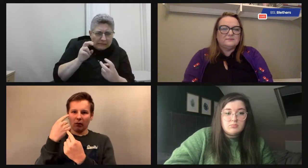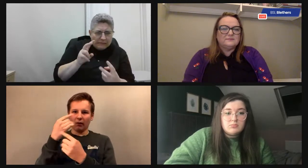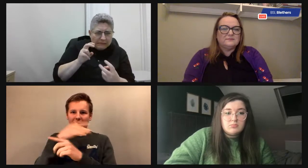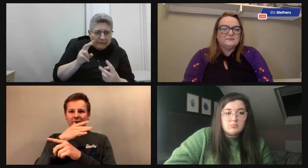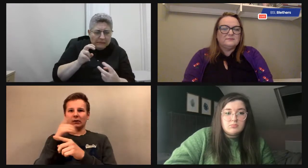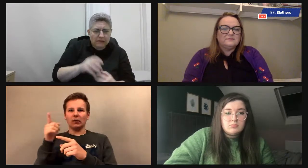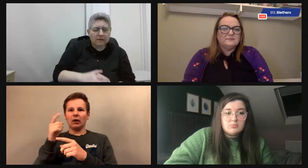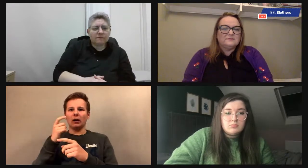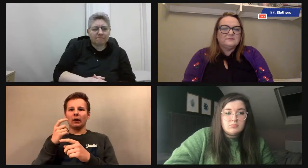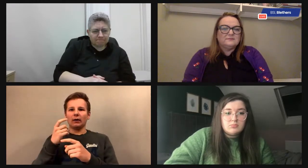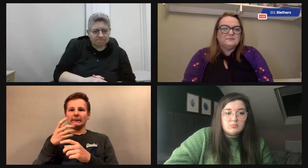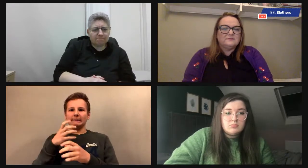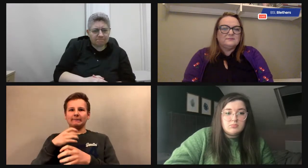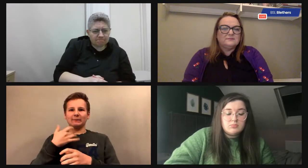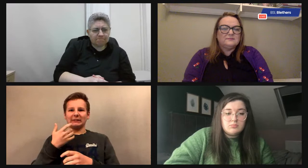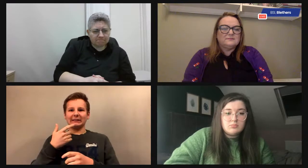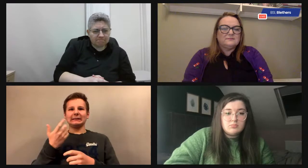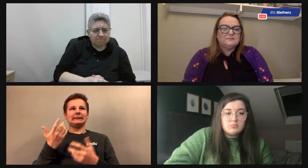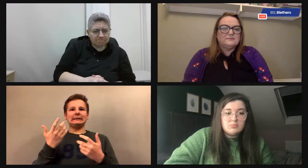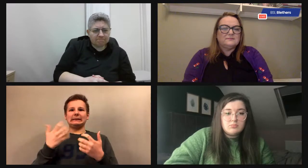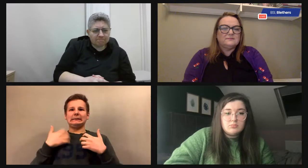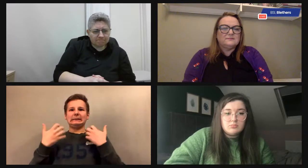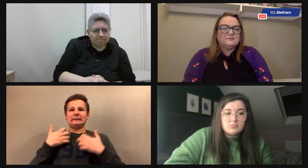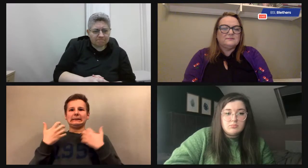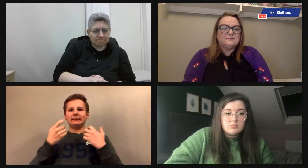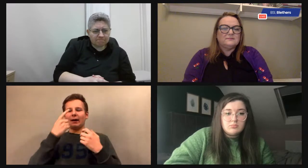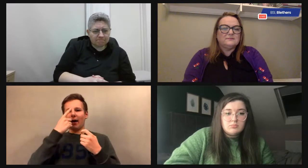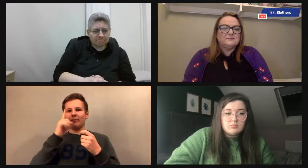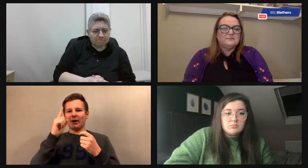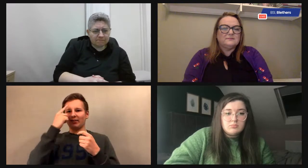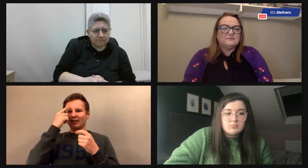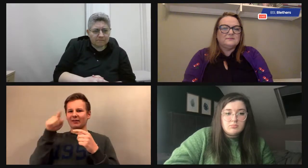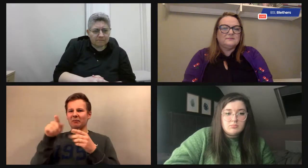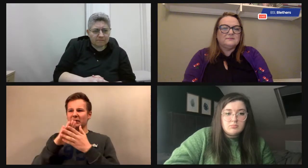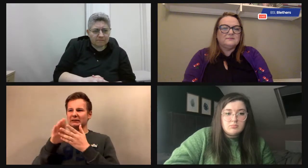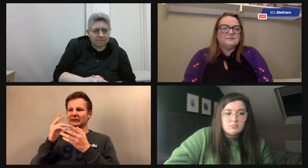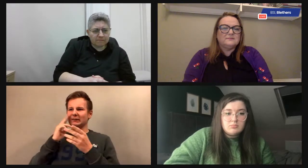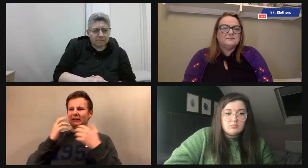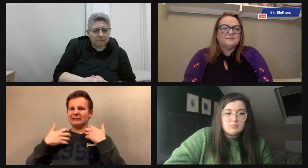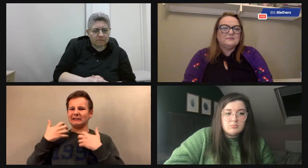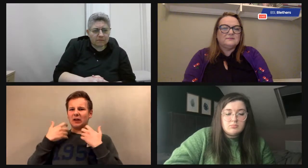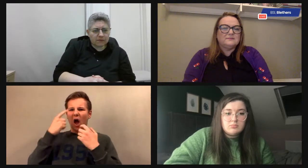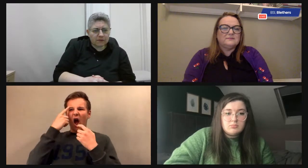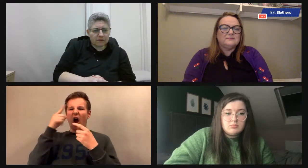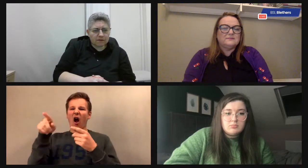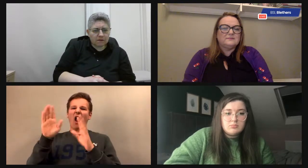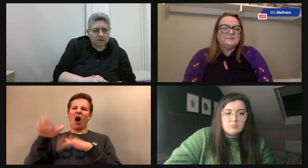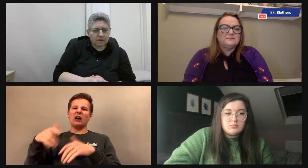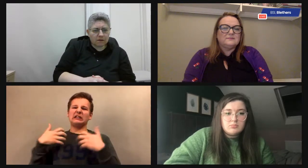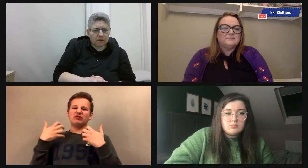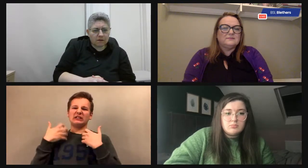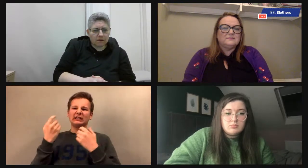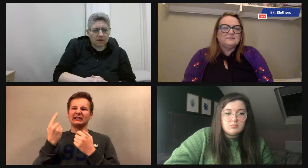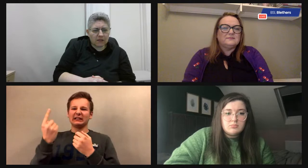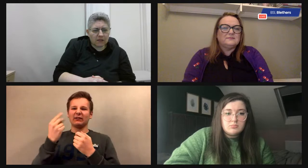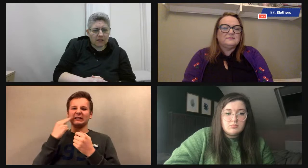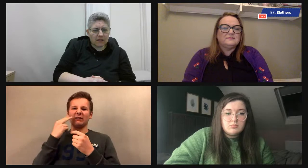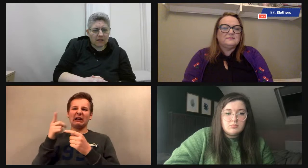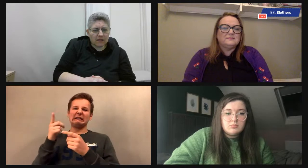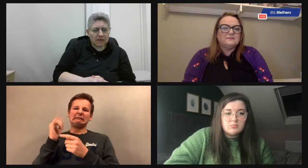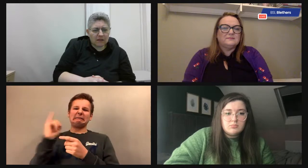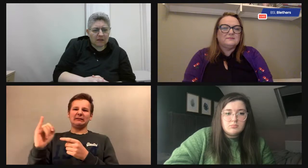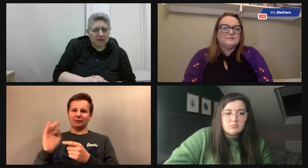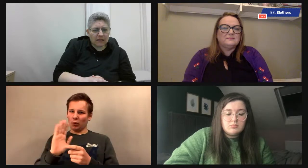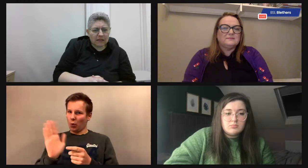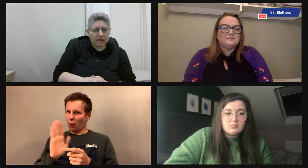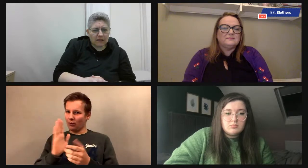comfortable So about you can't expressing understand that myself, they and they keep getting it mixed up, and you have to go back and forwards, and that becomes frustrating. And then